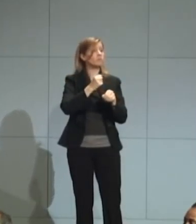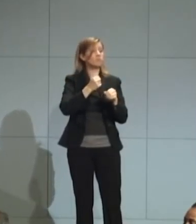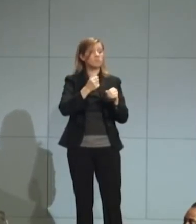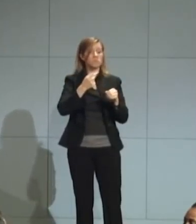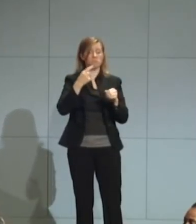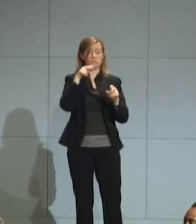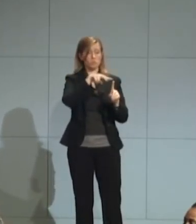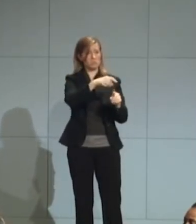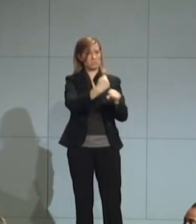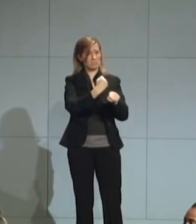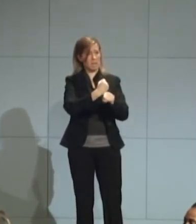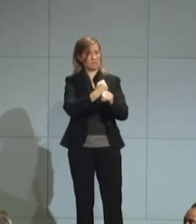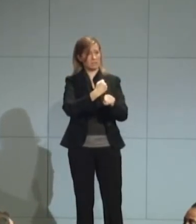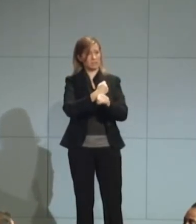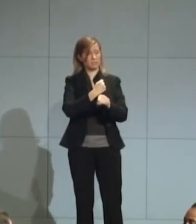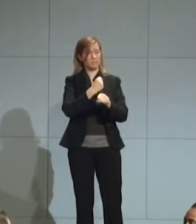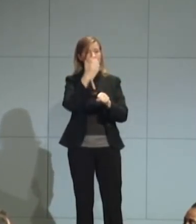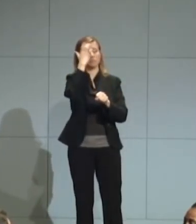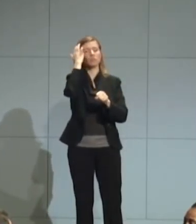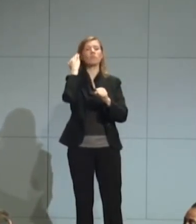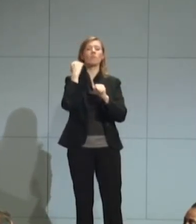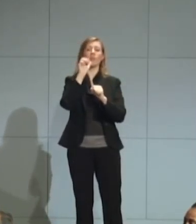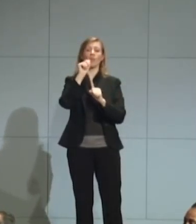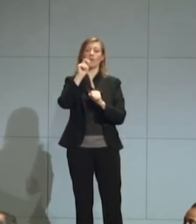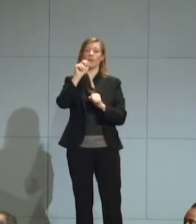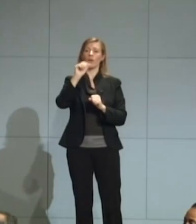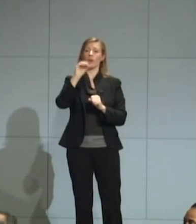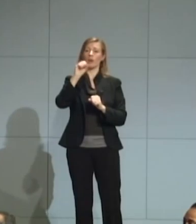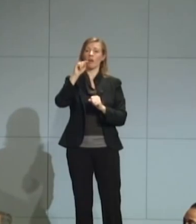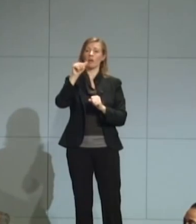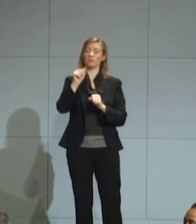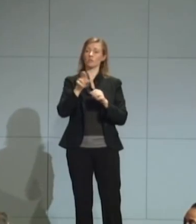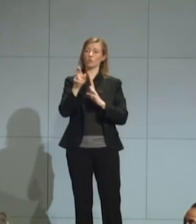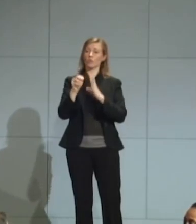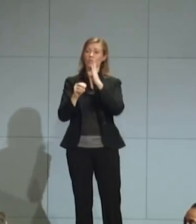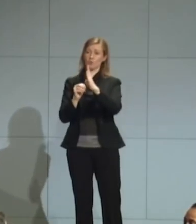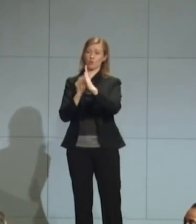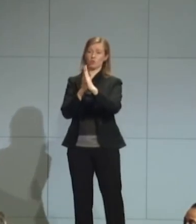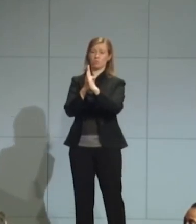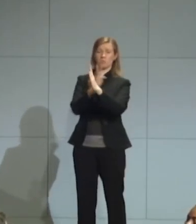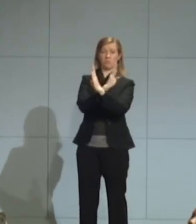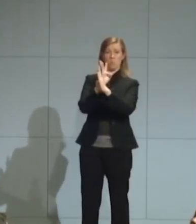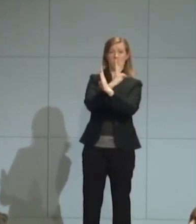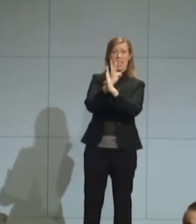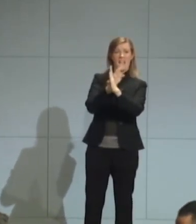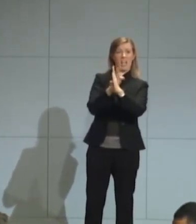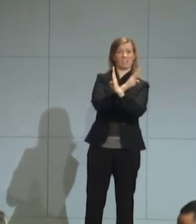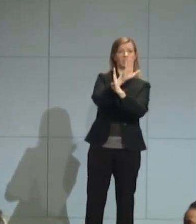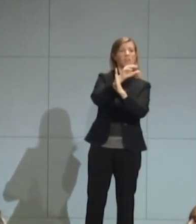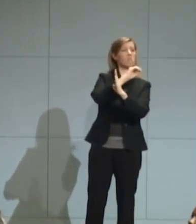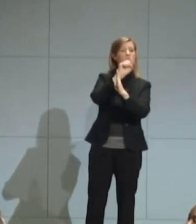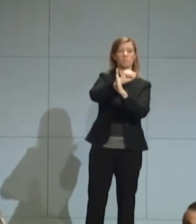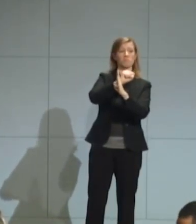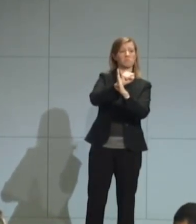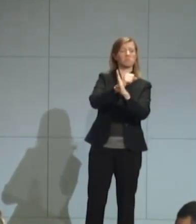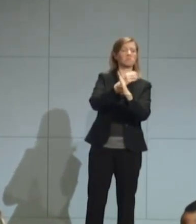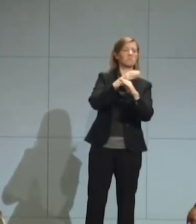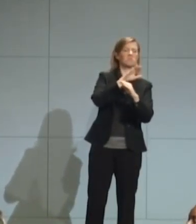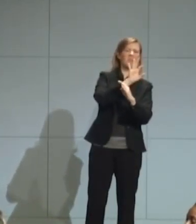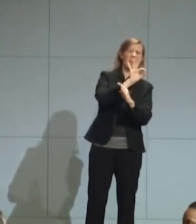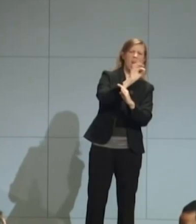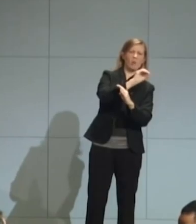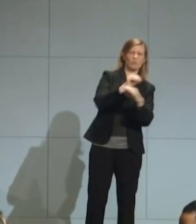that land. And of course, that land had been stolen from native peoples. So this was in every sense a redistribution